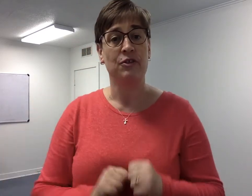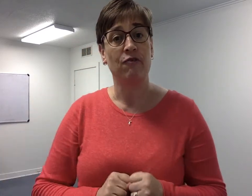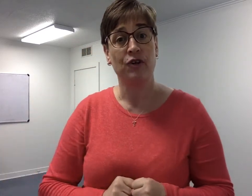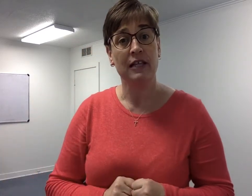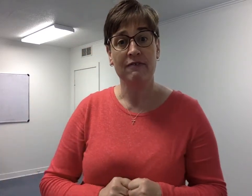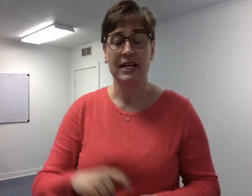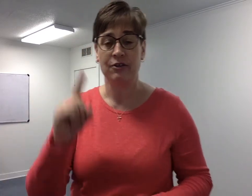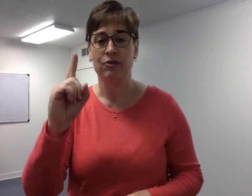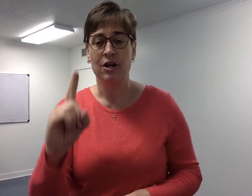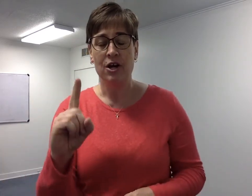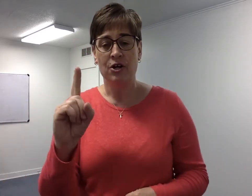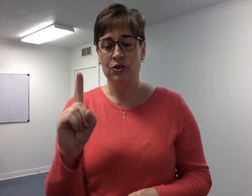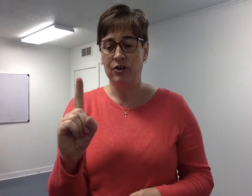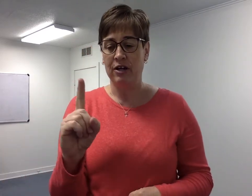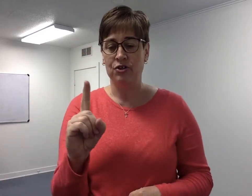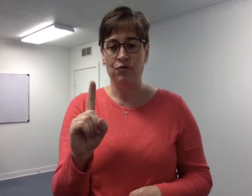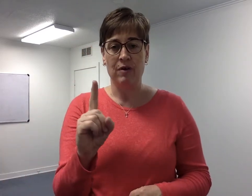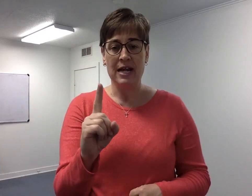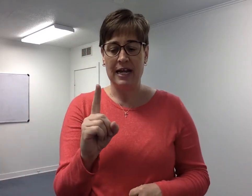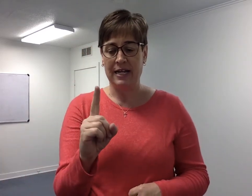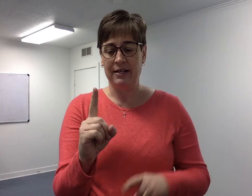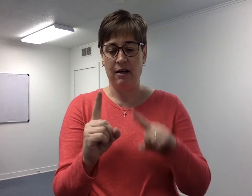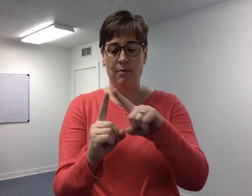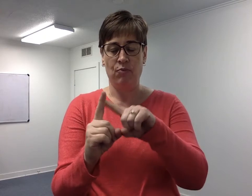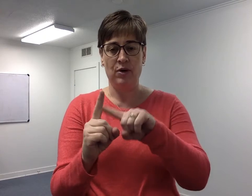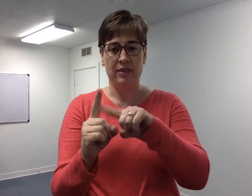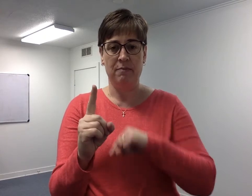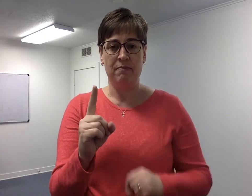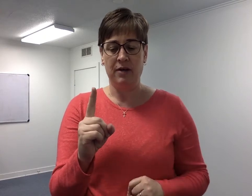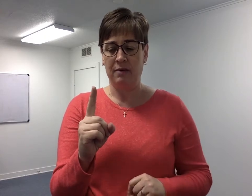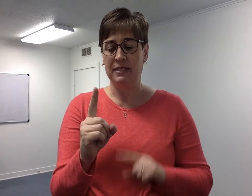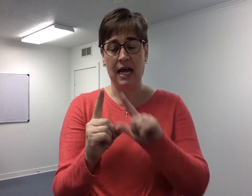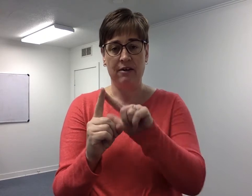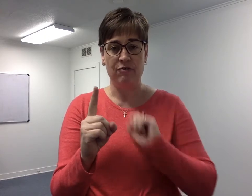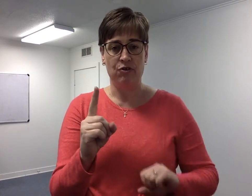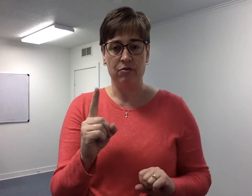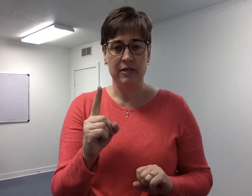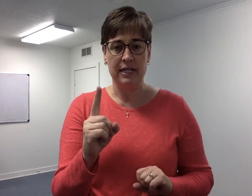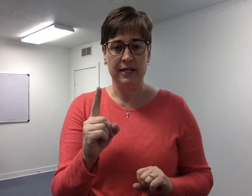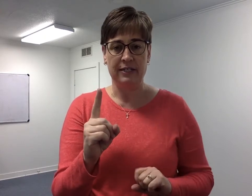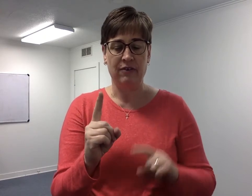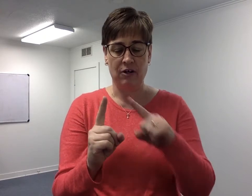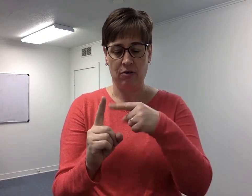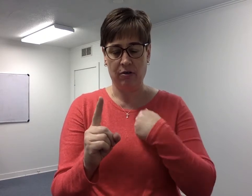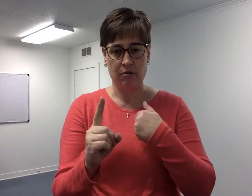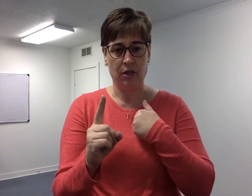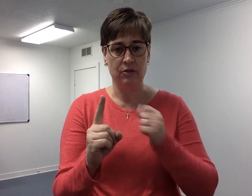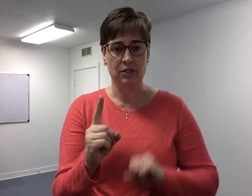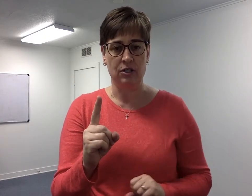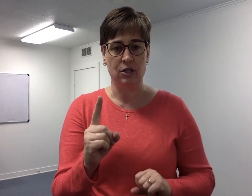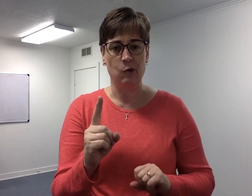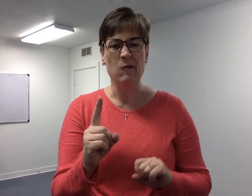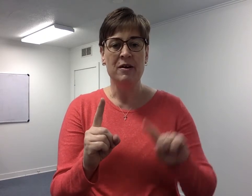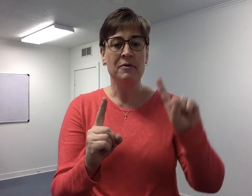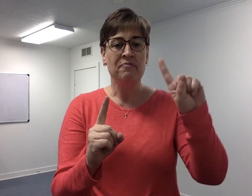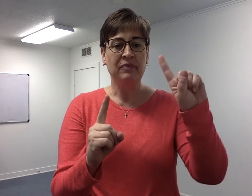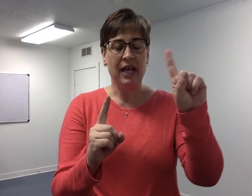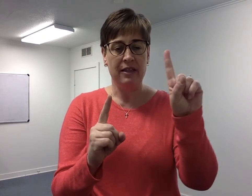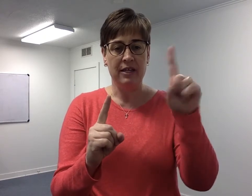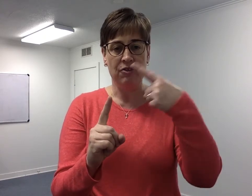for a left-hander, you got your right hand up with the side of your index finger closest to you, and the other